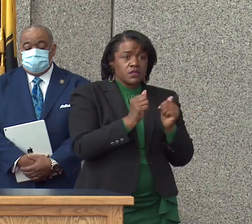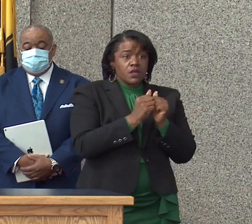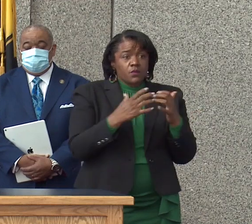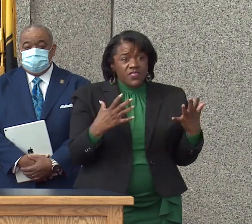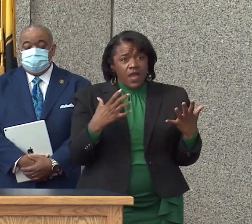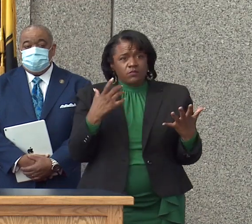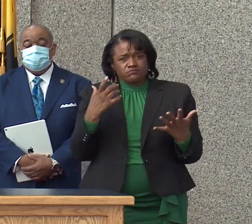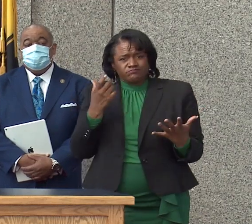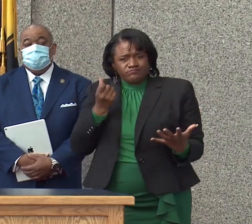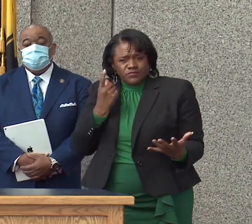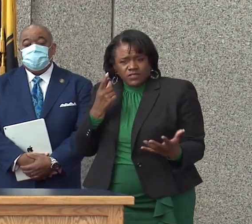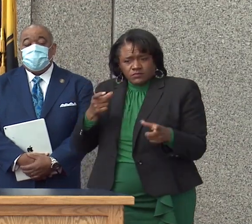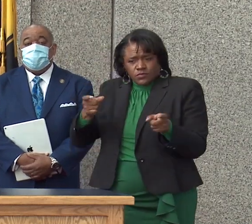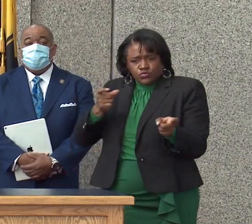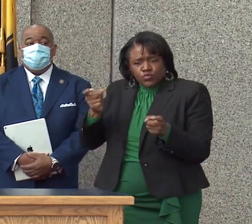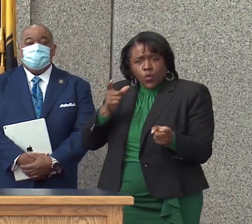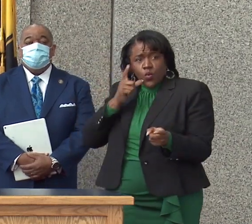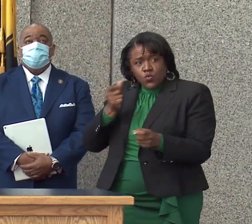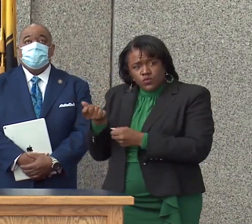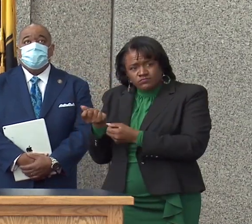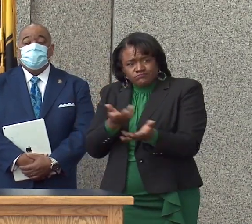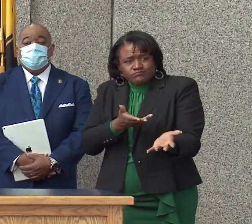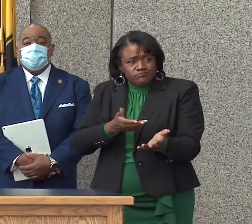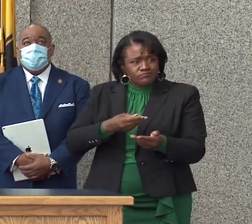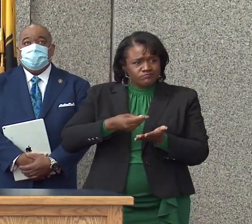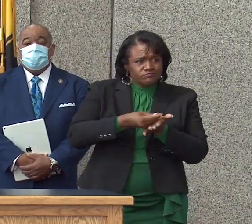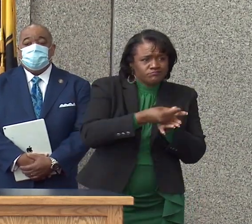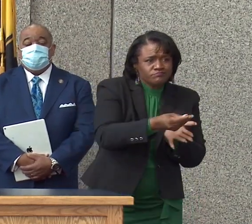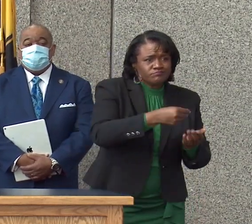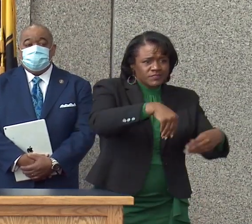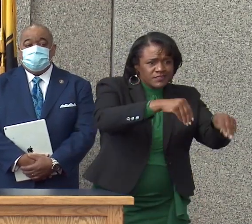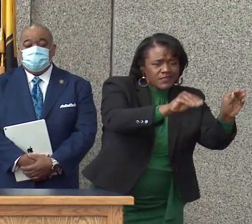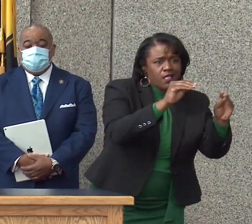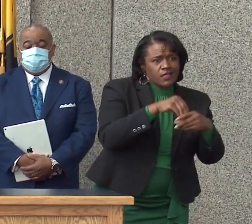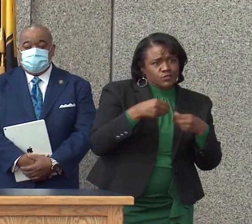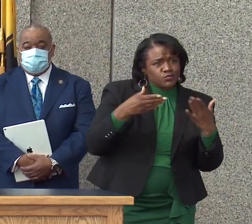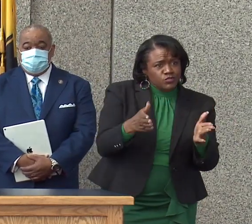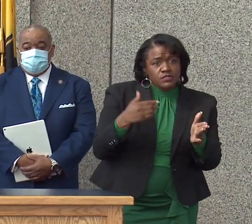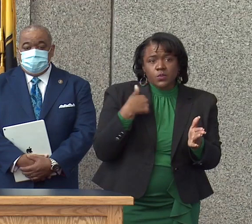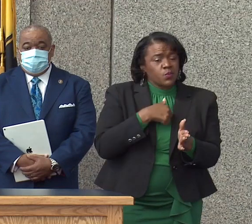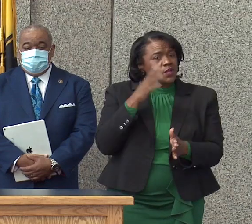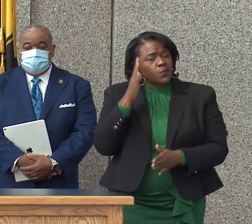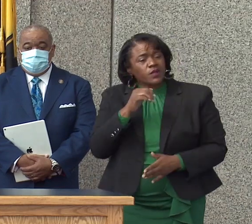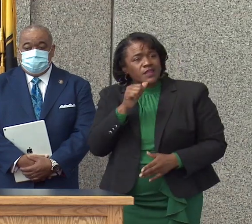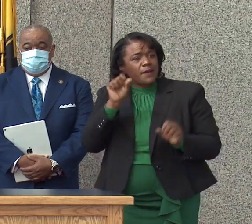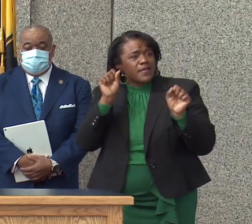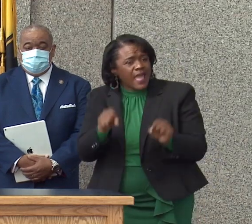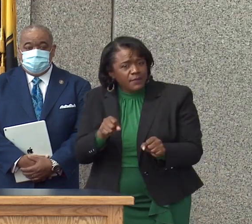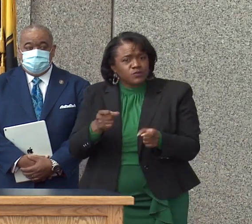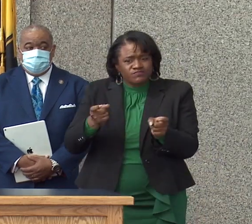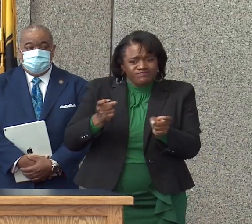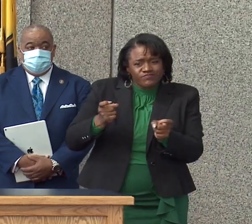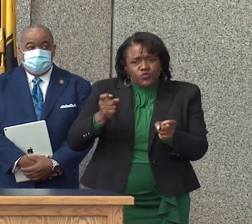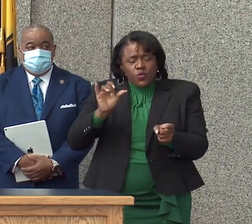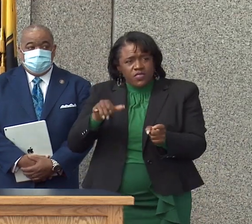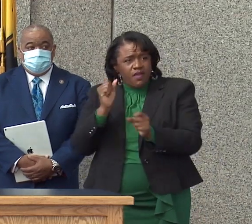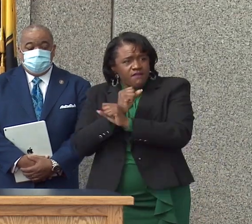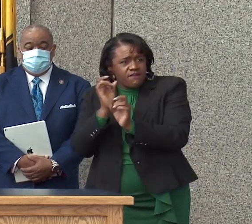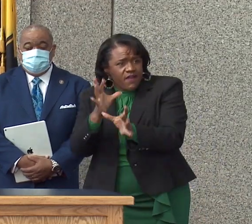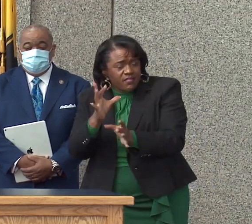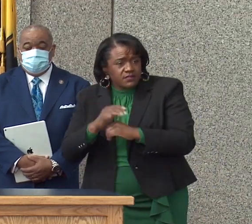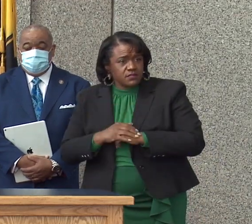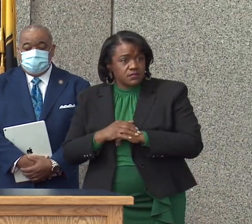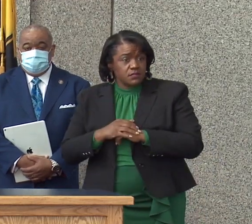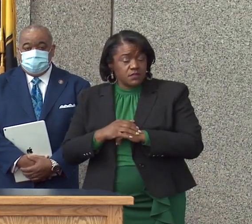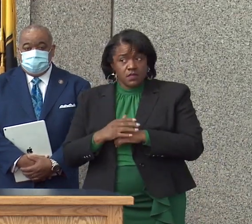a handle on the supply and flow of illegal guns onto our streets, we will not be able to get a handle on the violence.